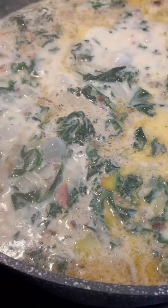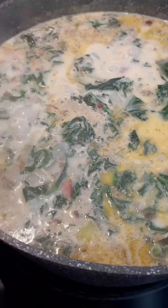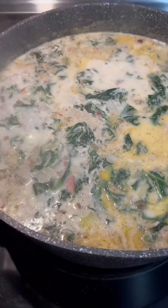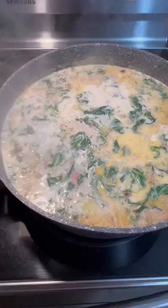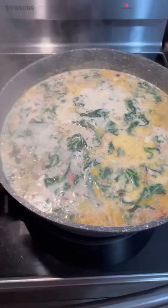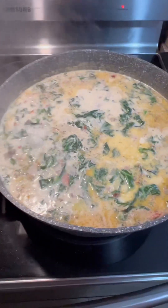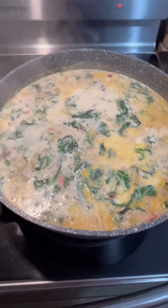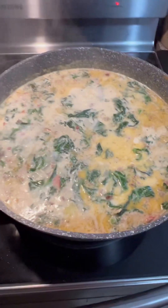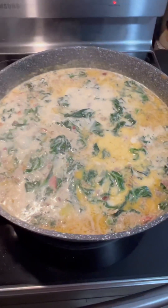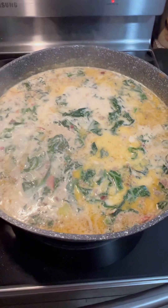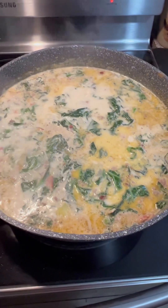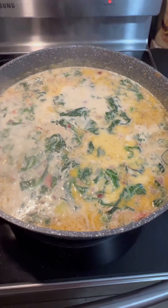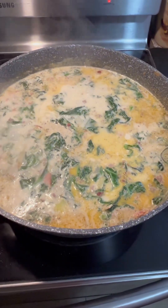that in.